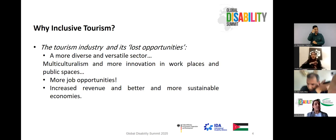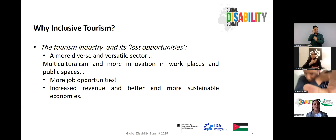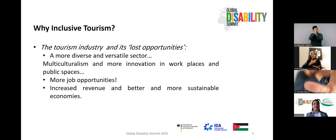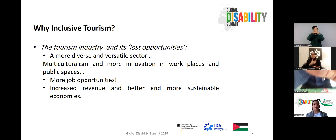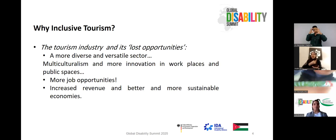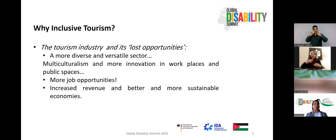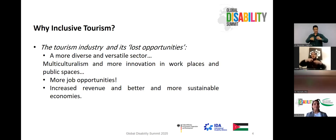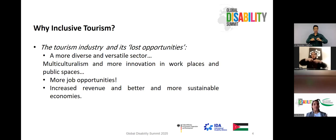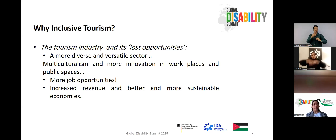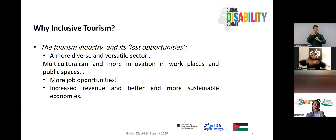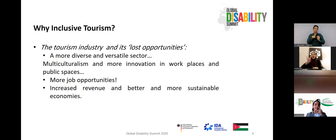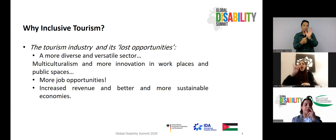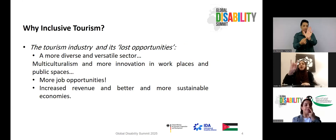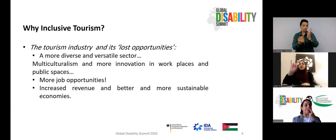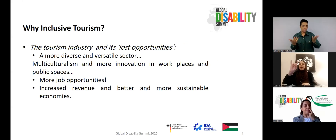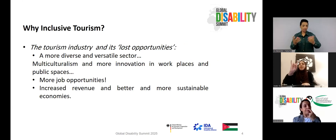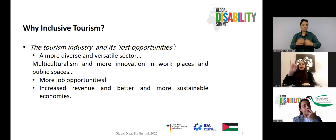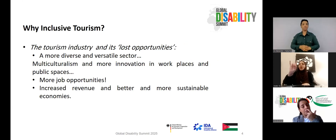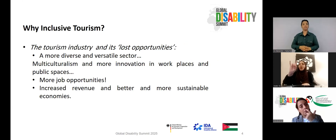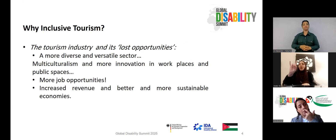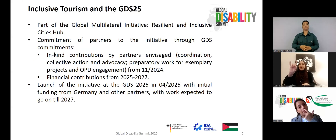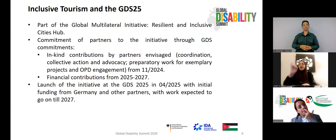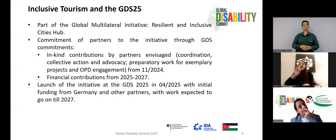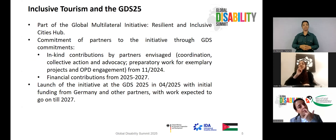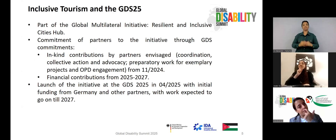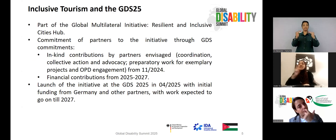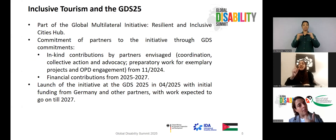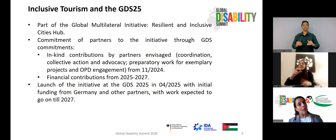is just an example. Next.